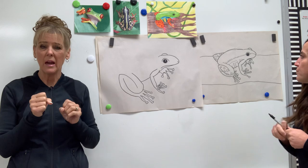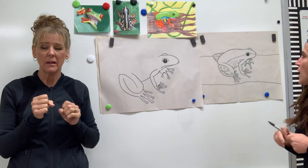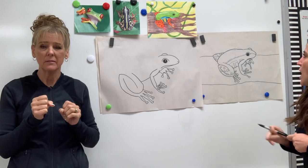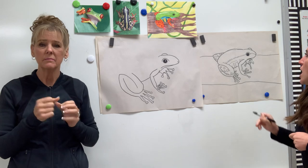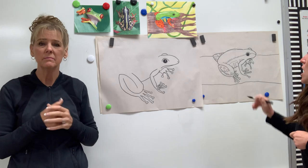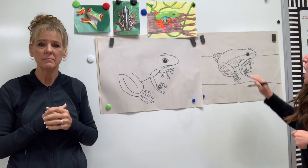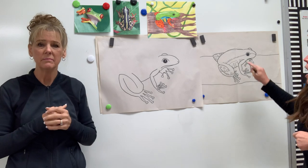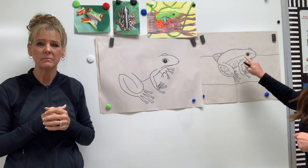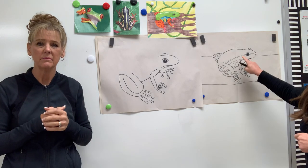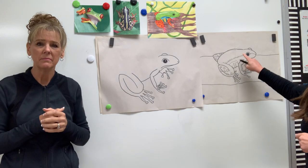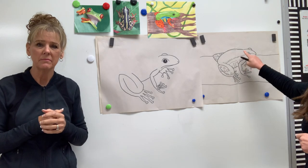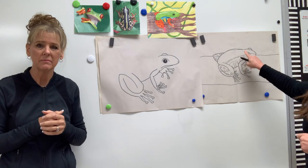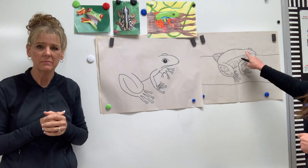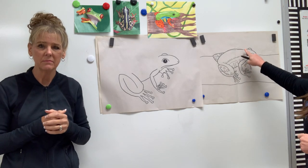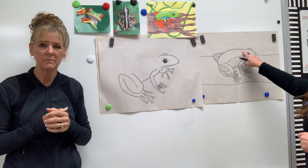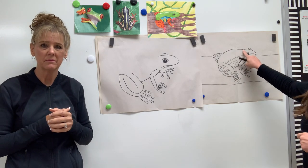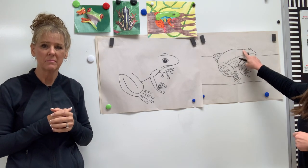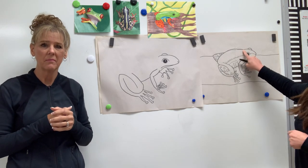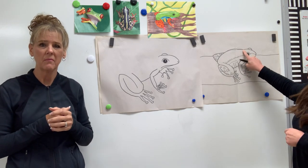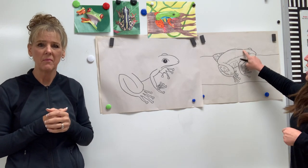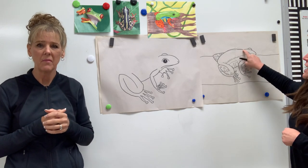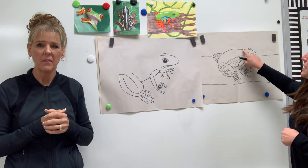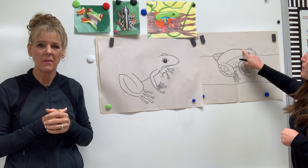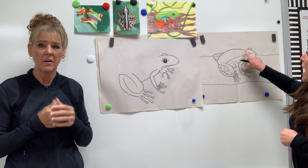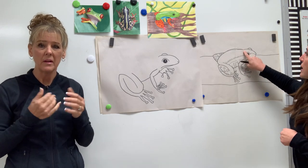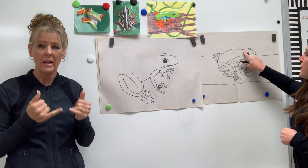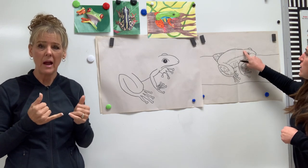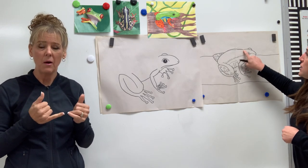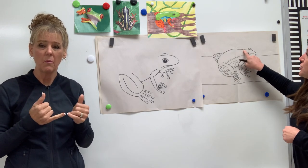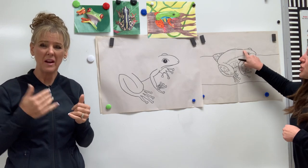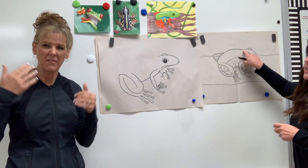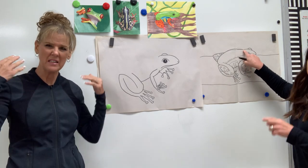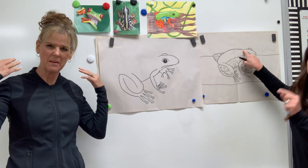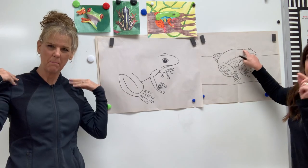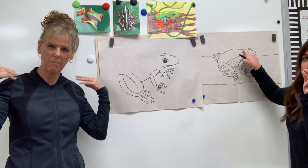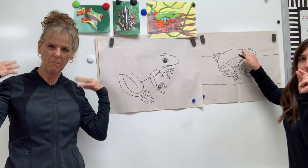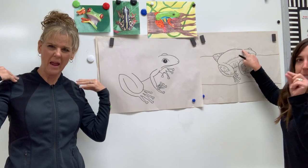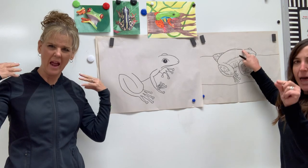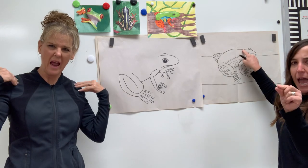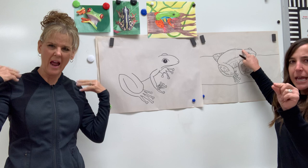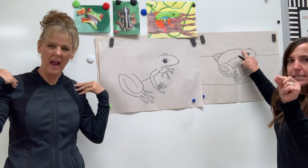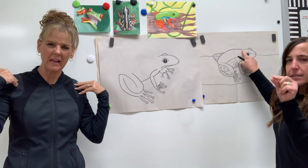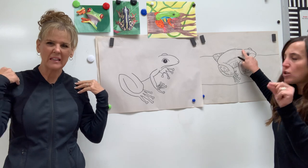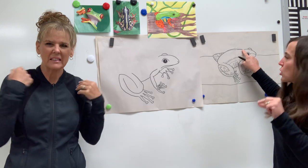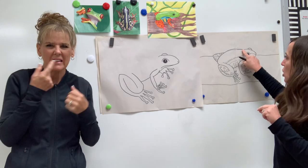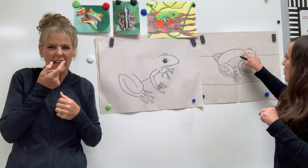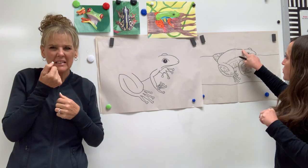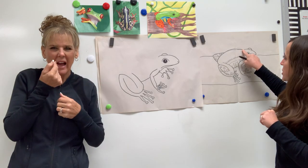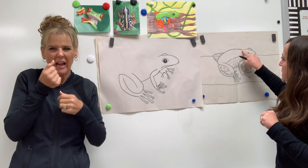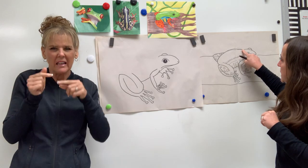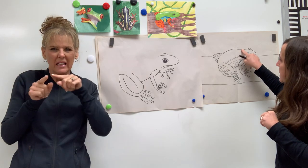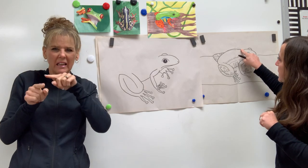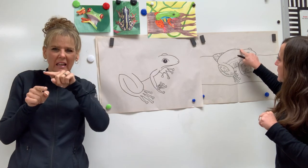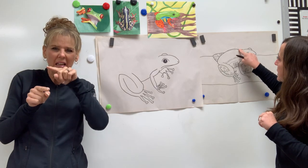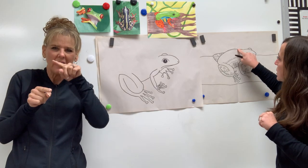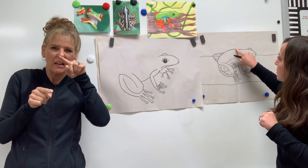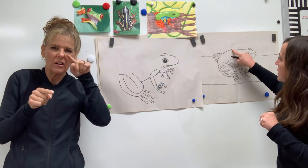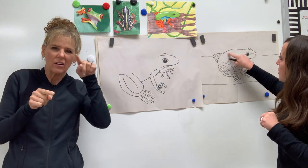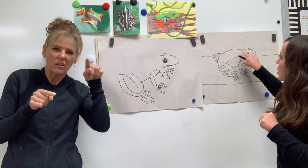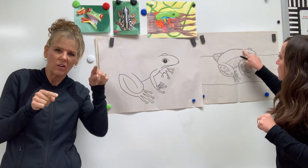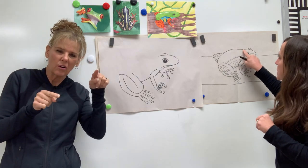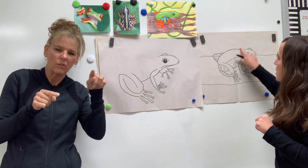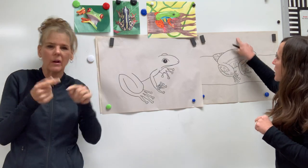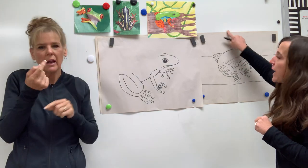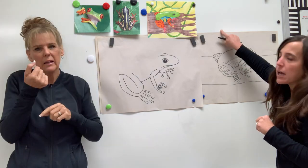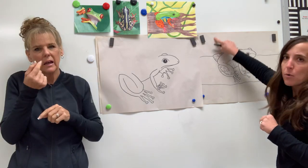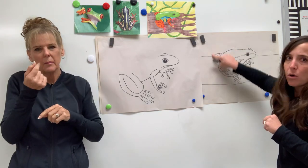you. Okay, so now we've got his back. There is just a slight little curve, just a little bit of